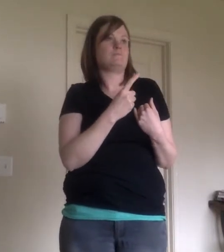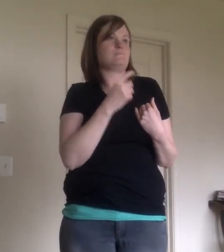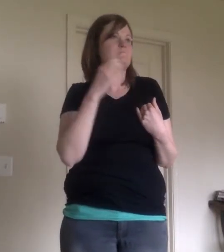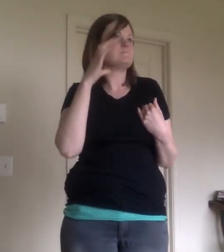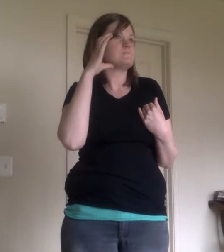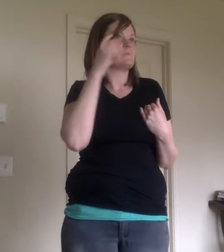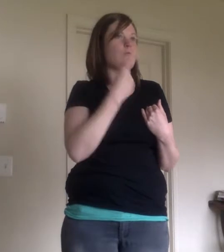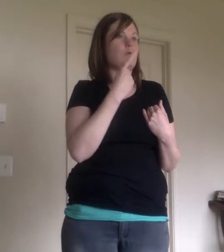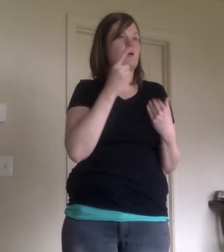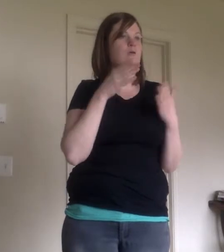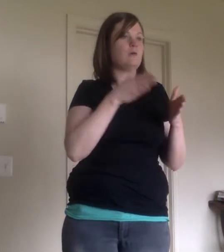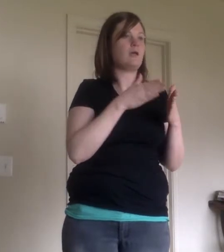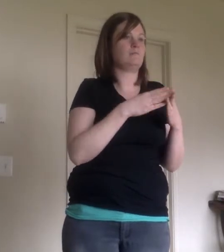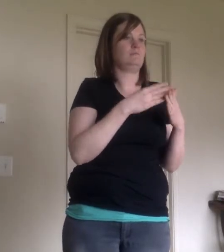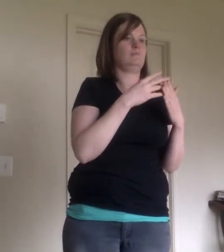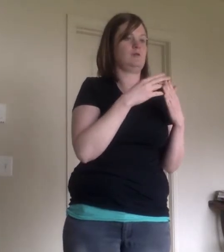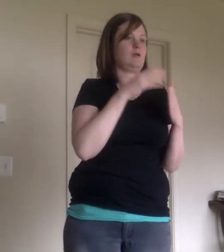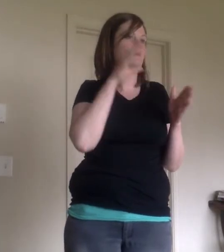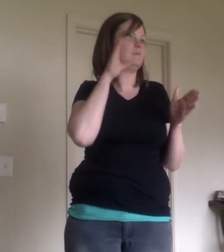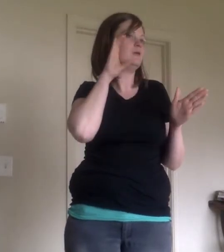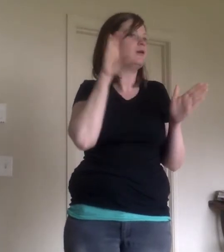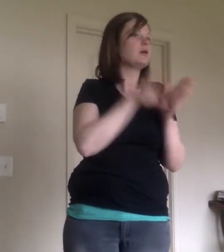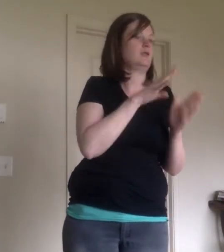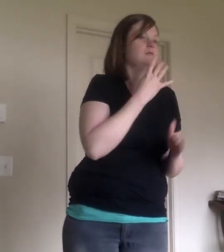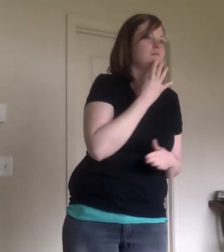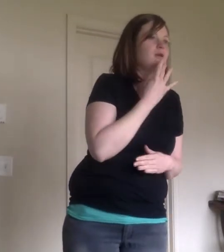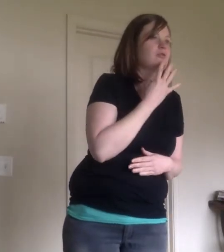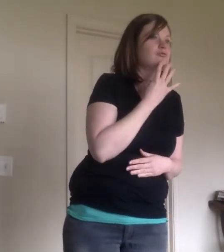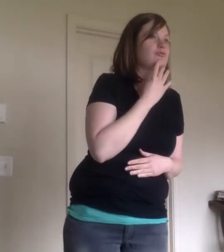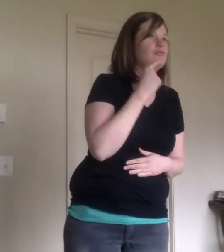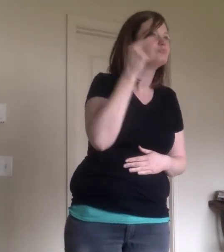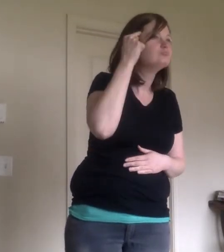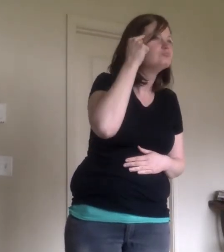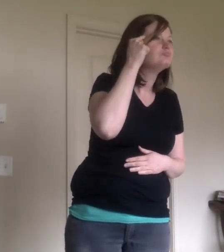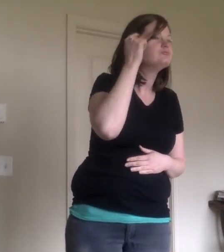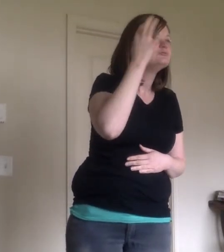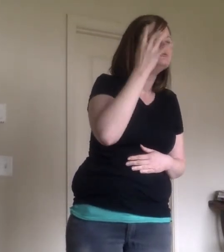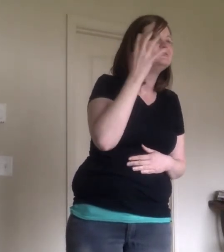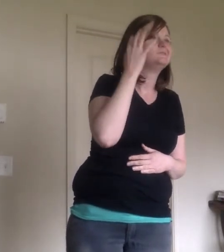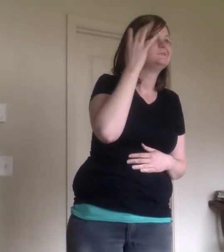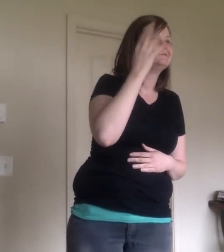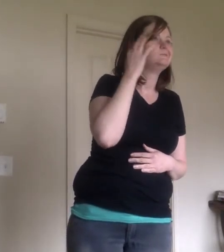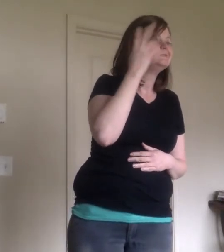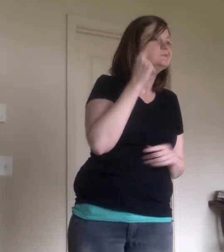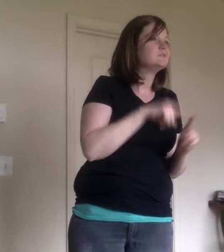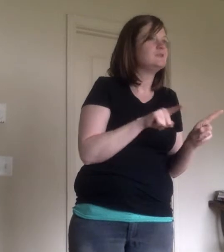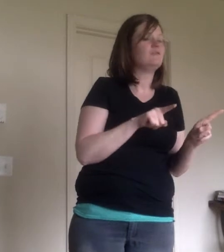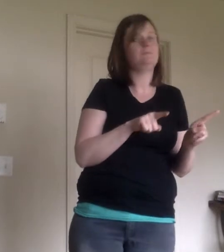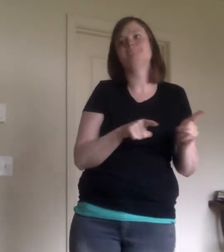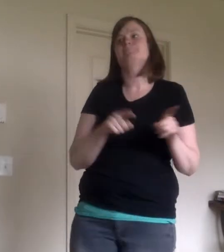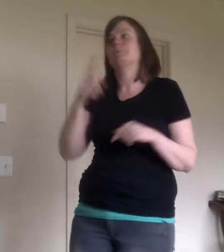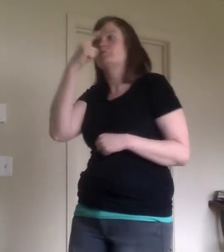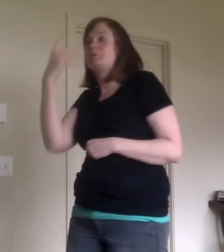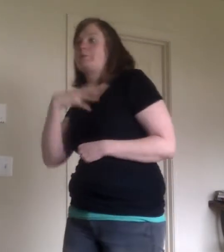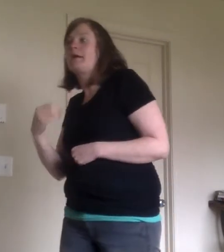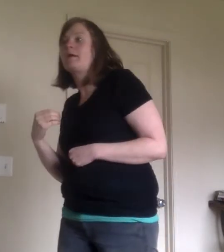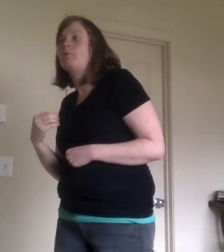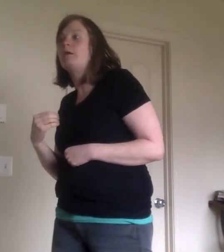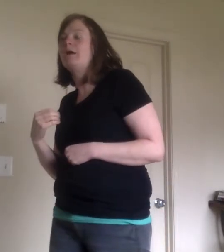and things that you can capture with color photography. And then when I'm shooting black and white, I put on my black and white eyes, and